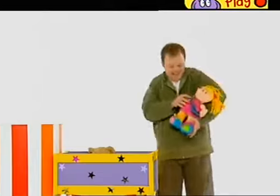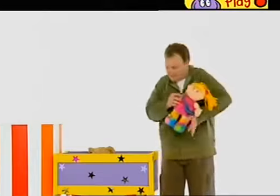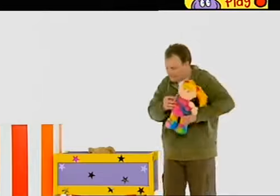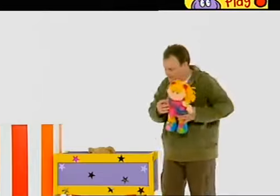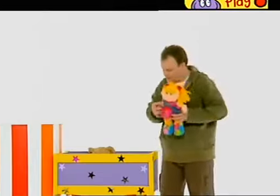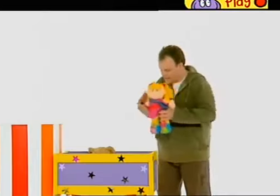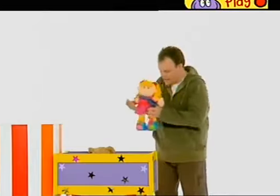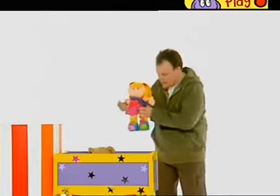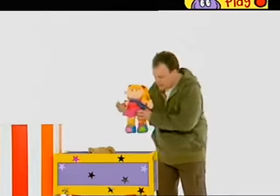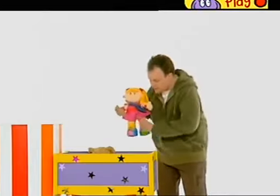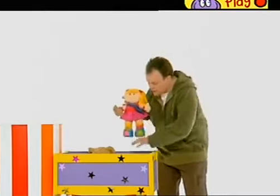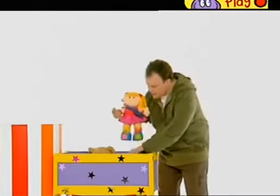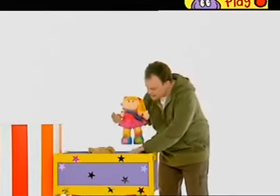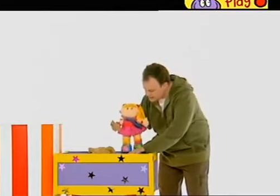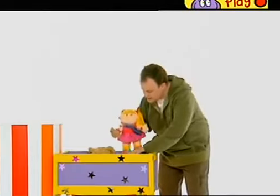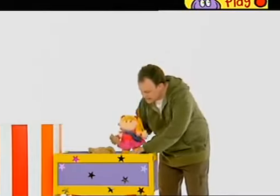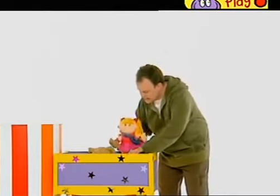Come on then, Dolly. You can go next to Teddy.